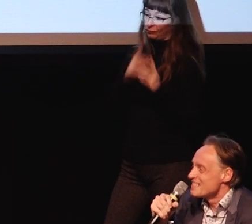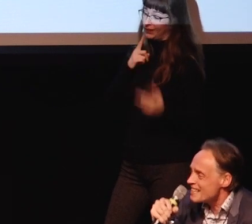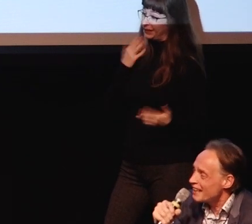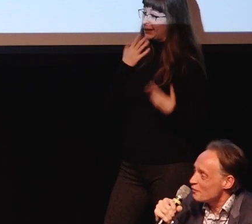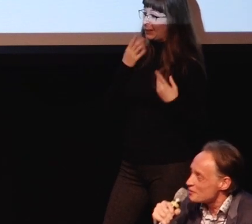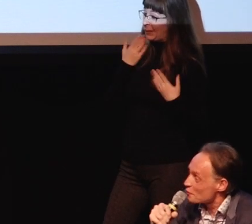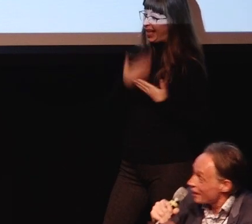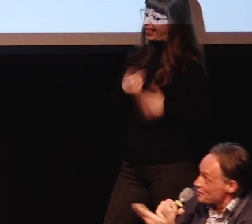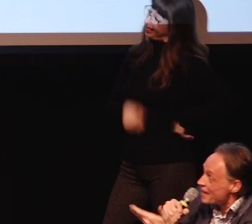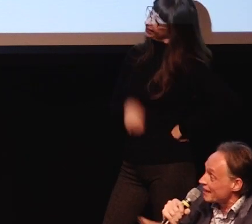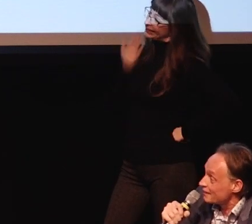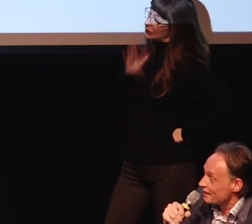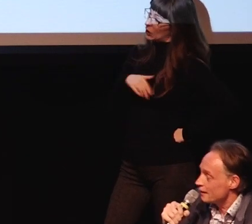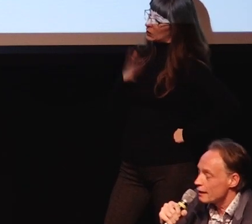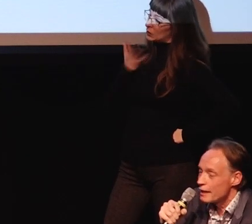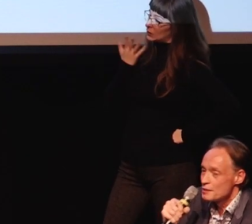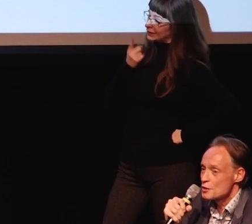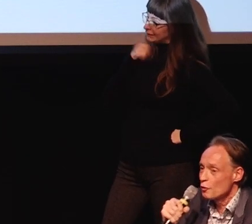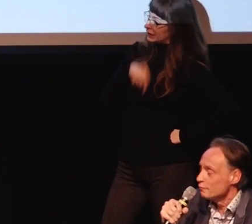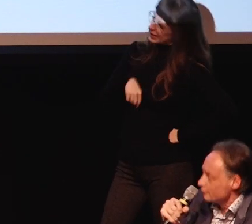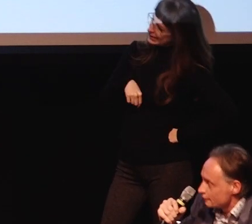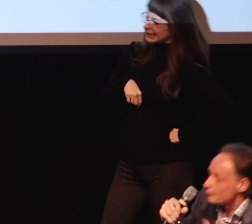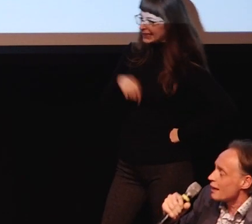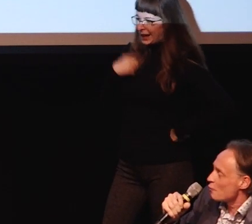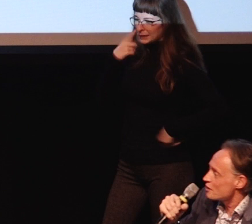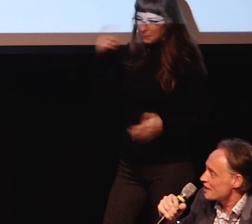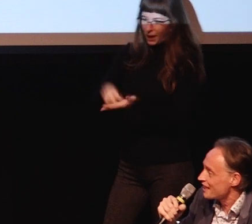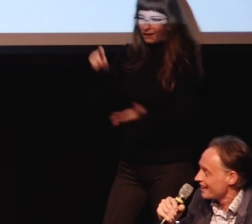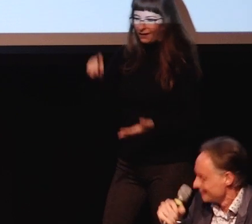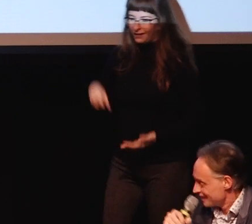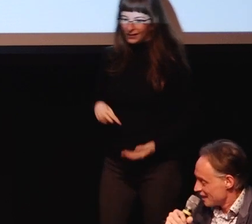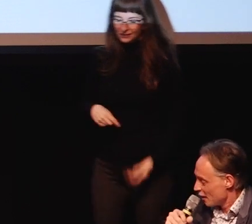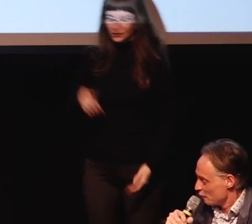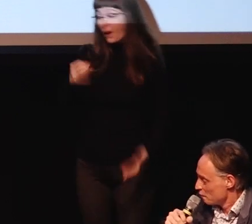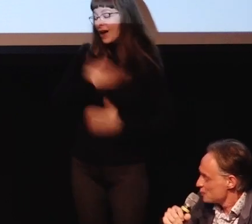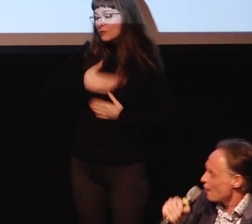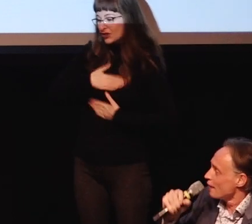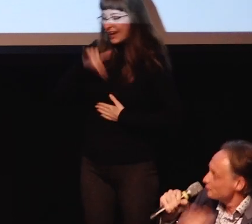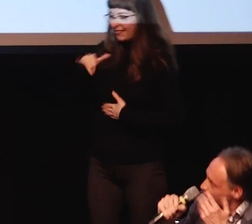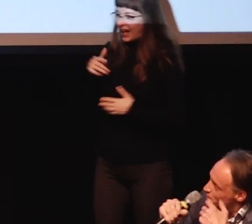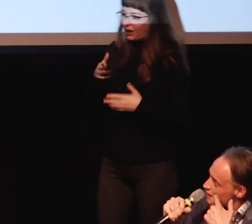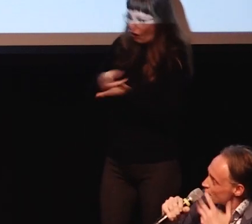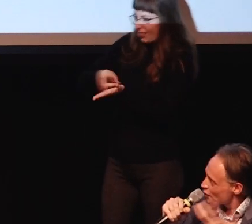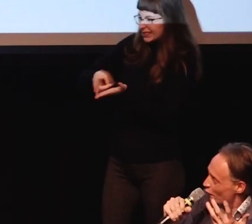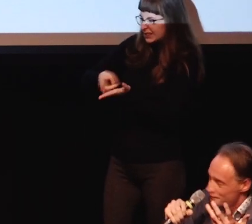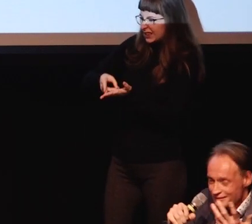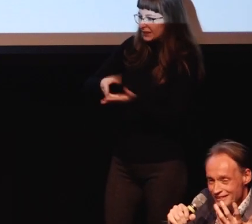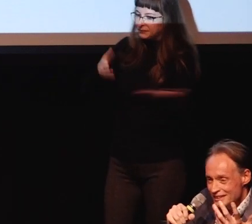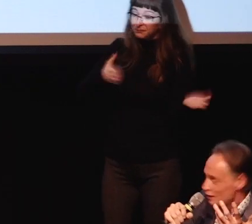You can see when somebody's faking it, right? And so I appreciate that. Sarah,